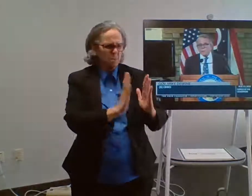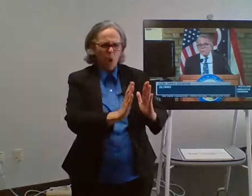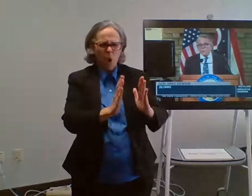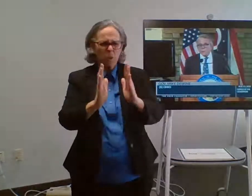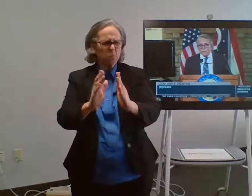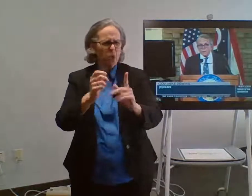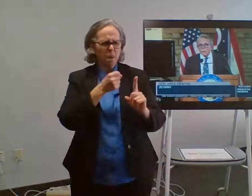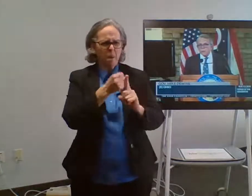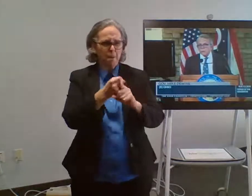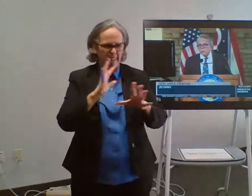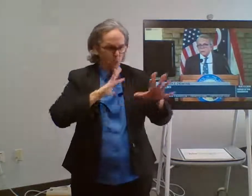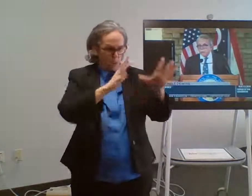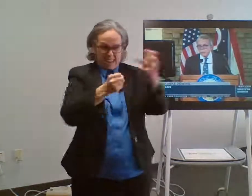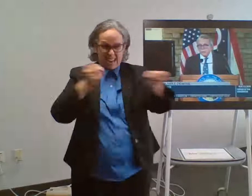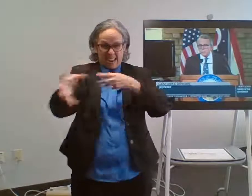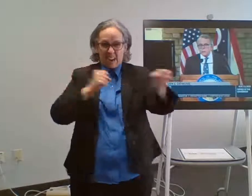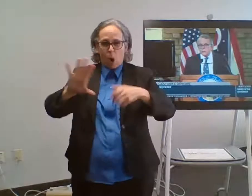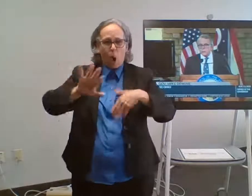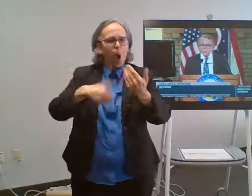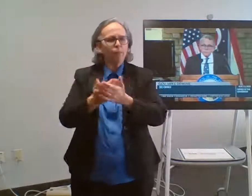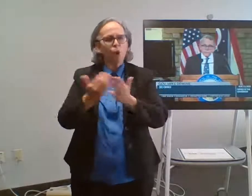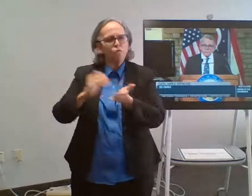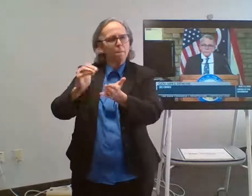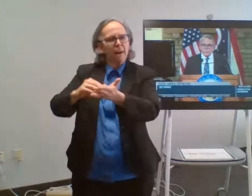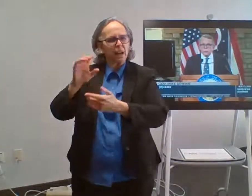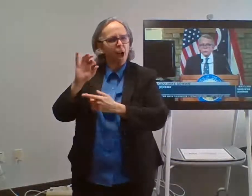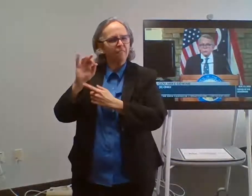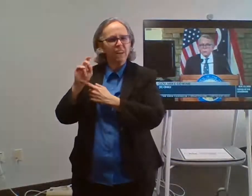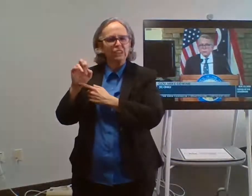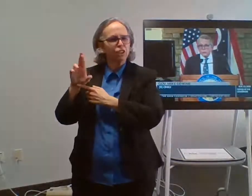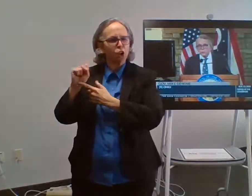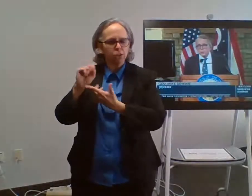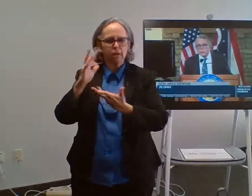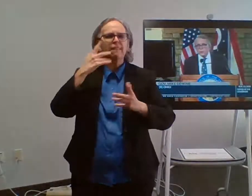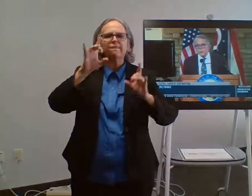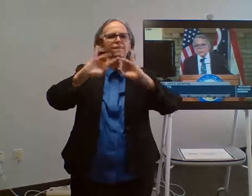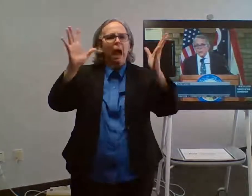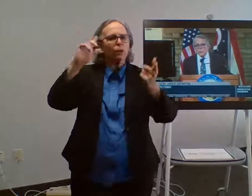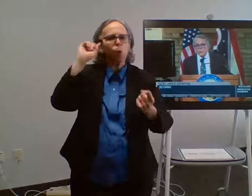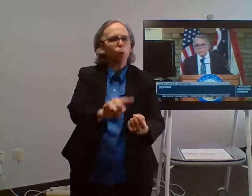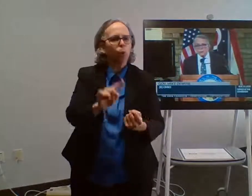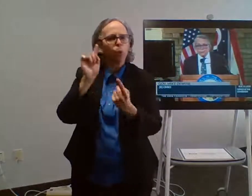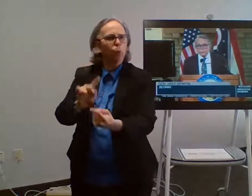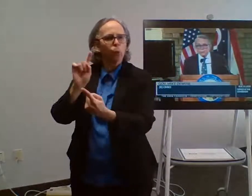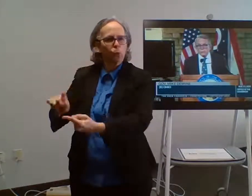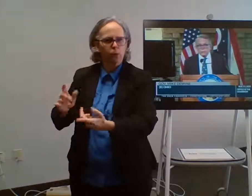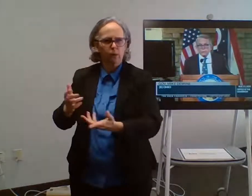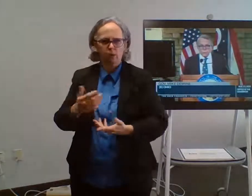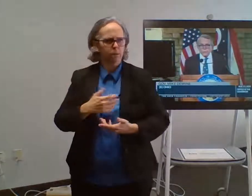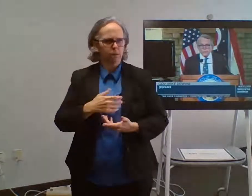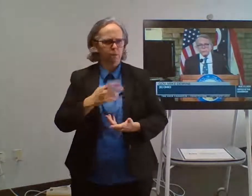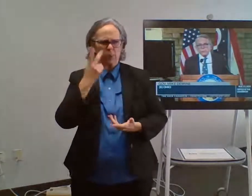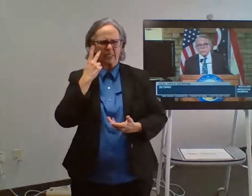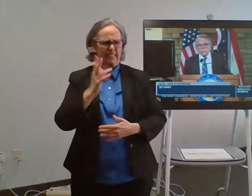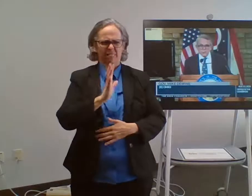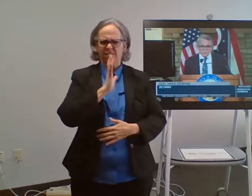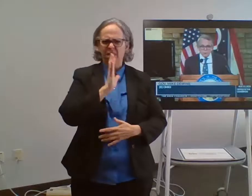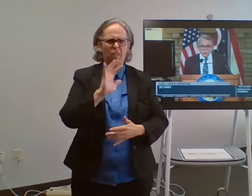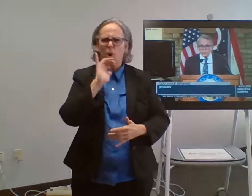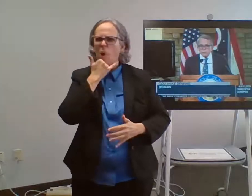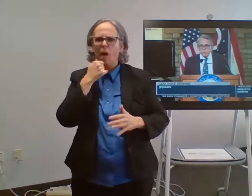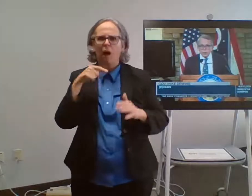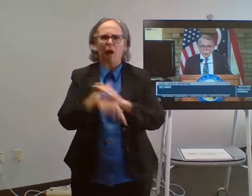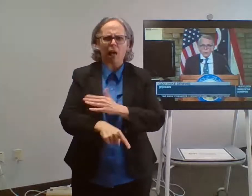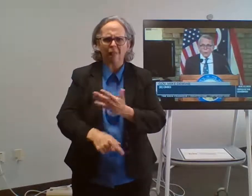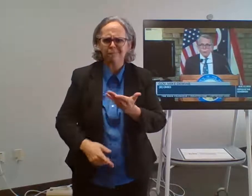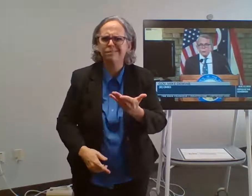them, and frankly, the violence goes down. And then you don't have 5-year-old children who are killed because they were in the wrong place. They had the